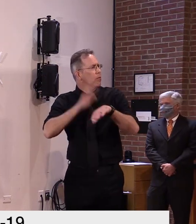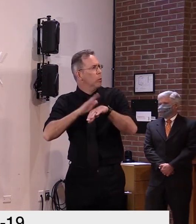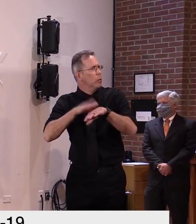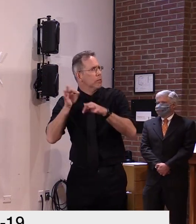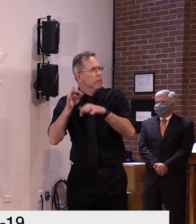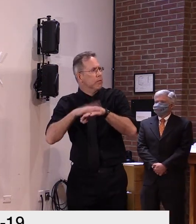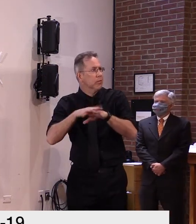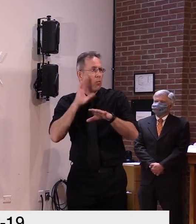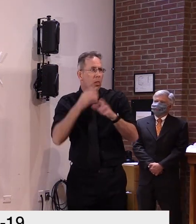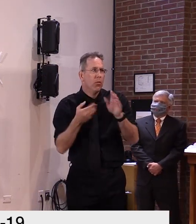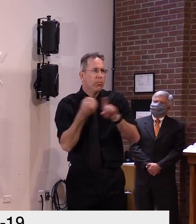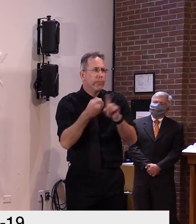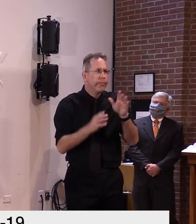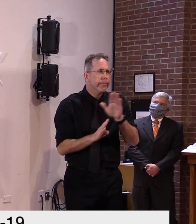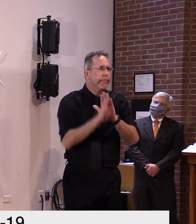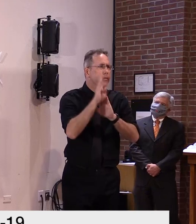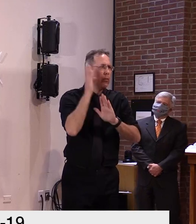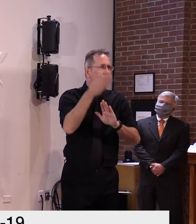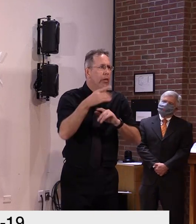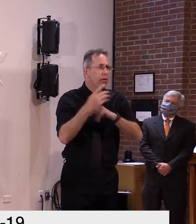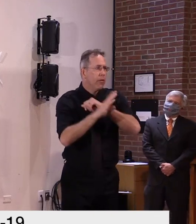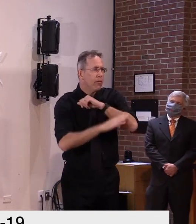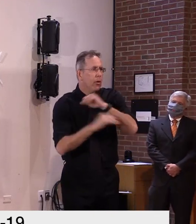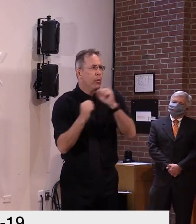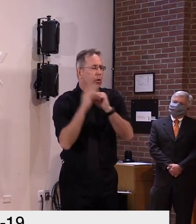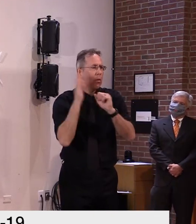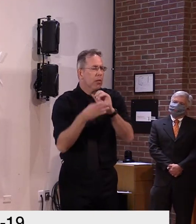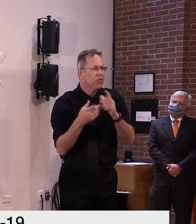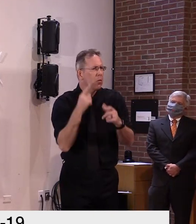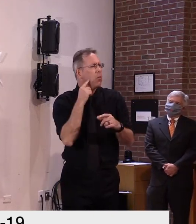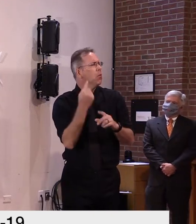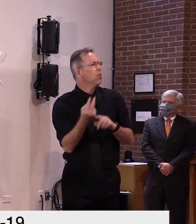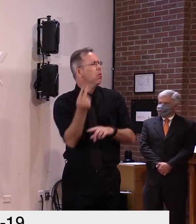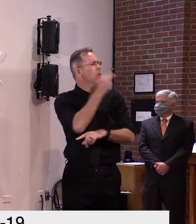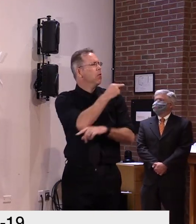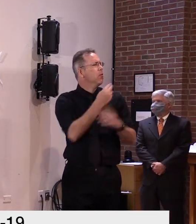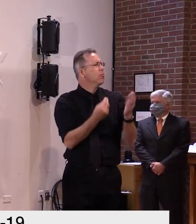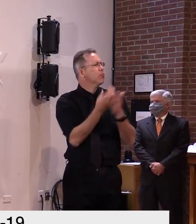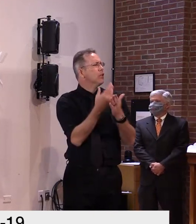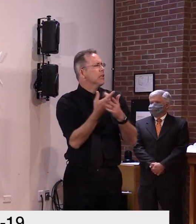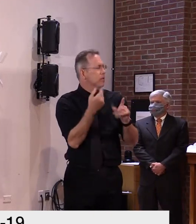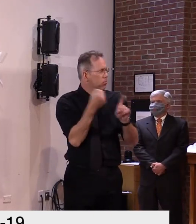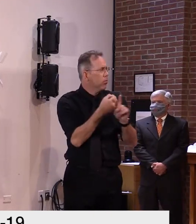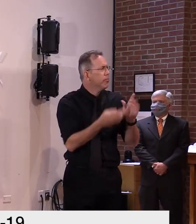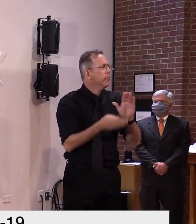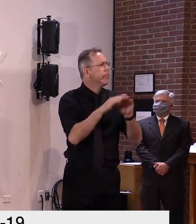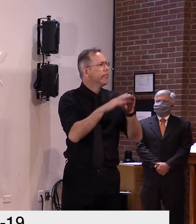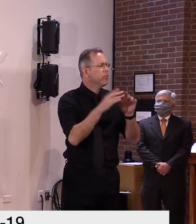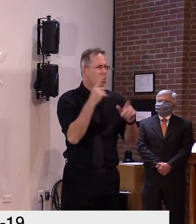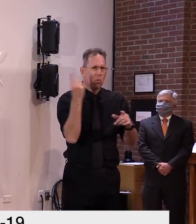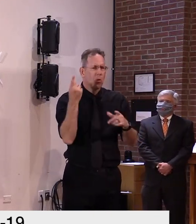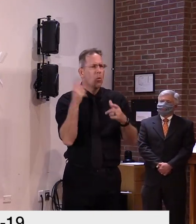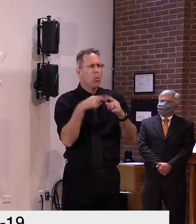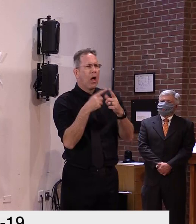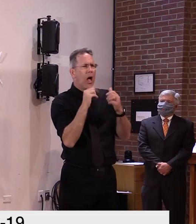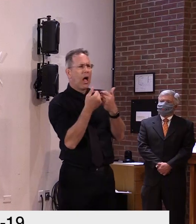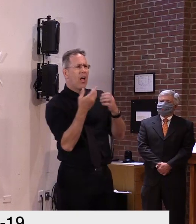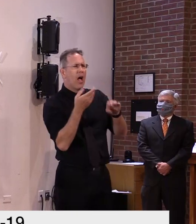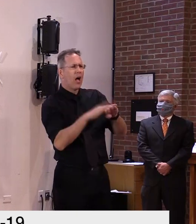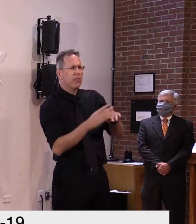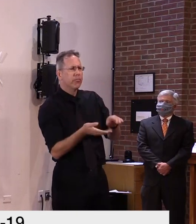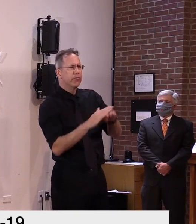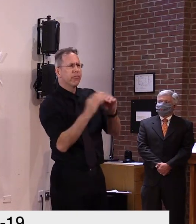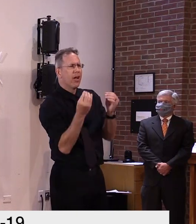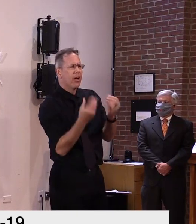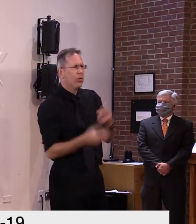the date of our stay home, stay safe was approximately March 24th, I believe, and it